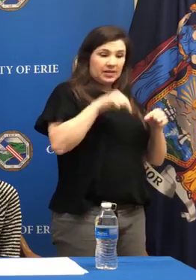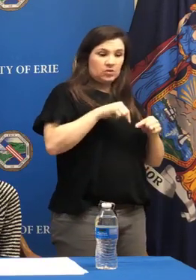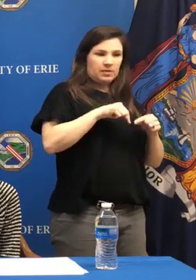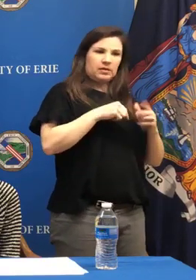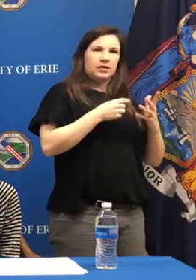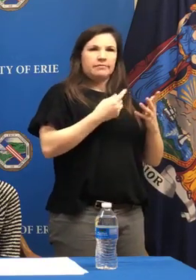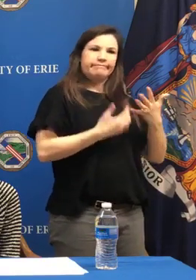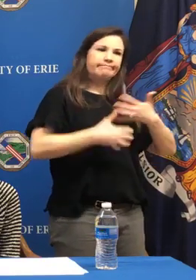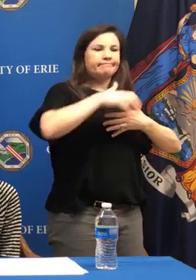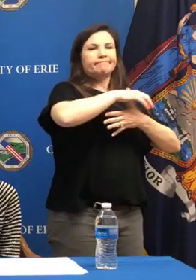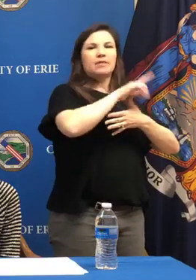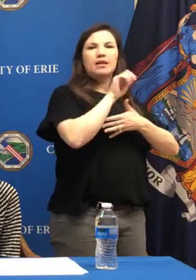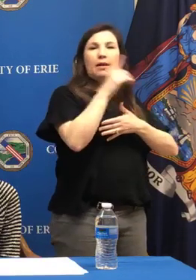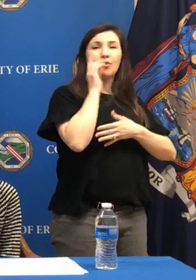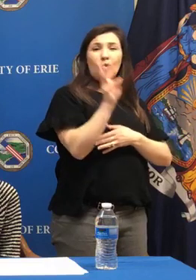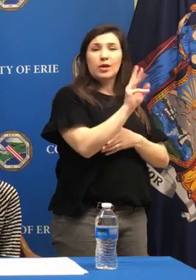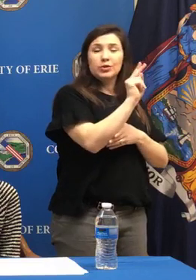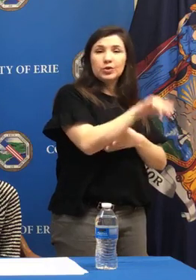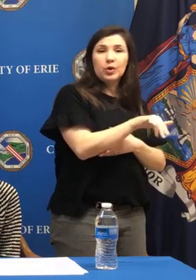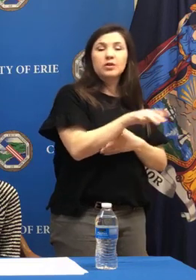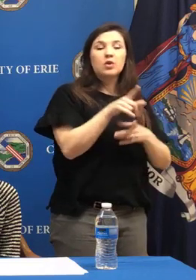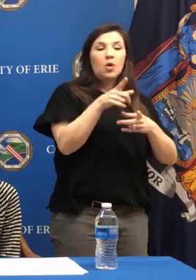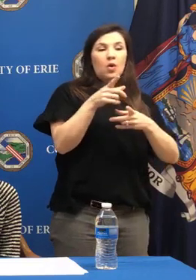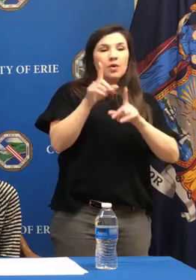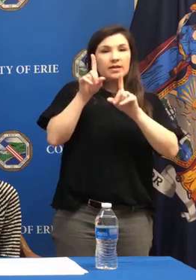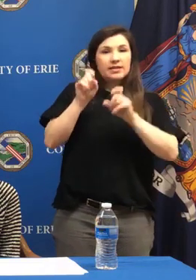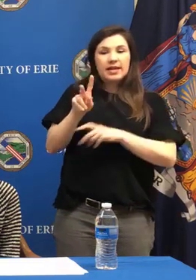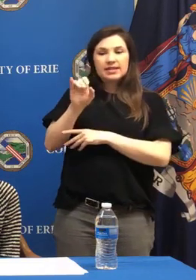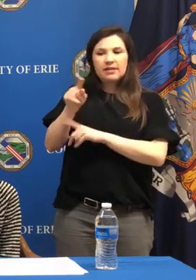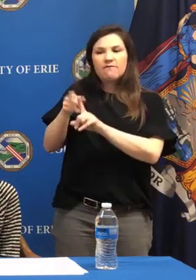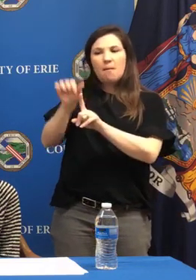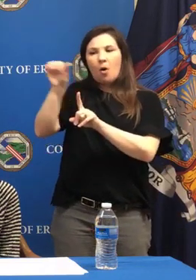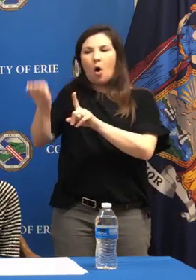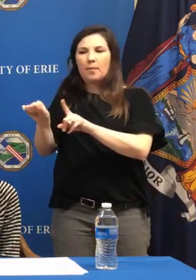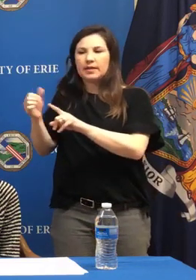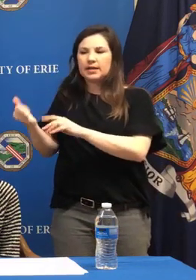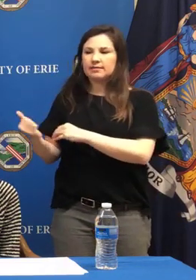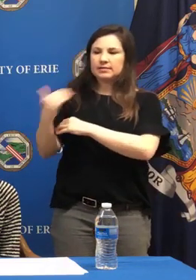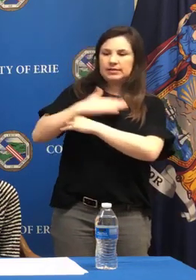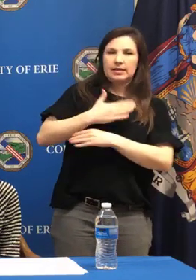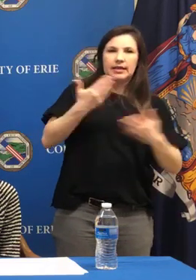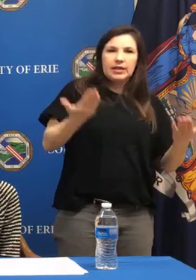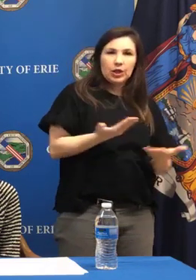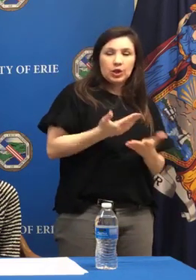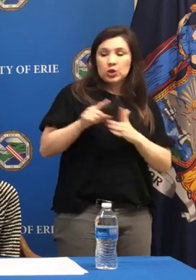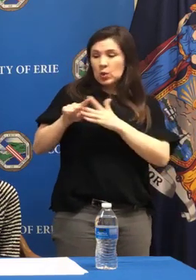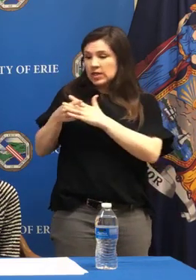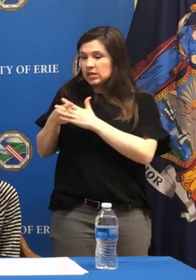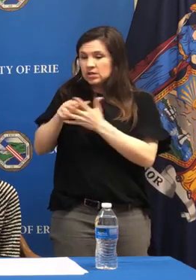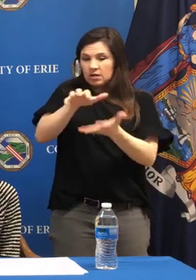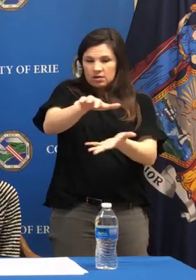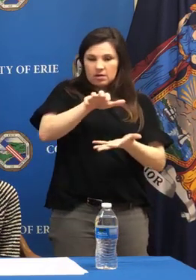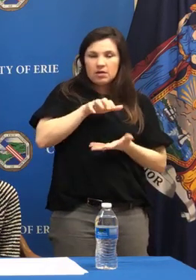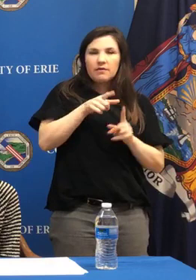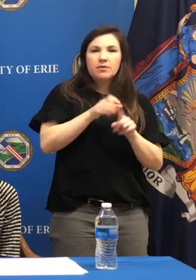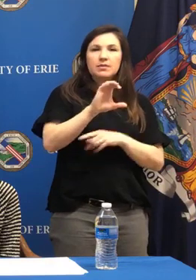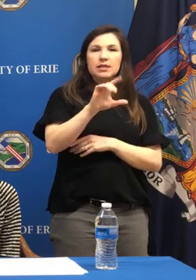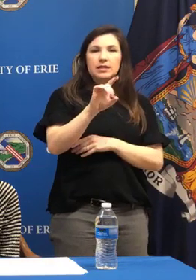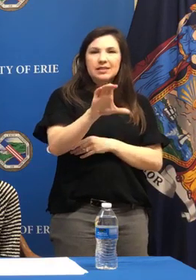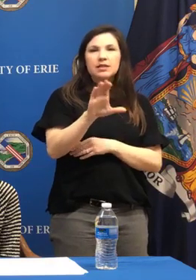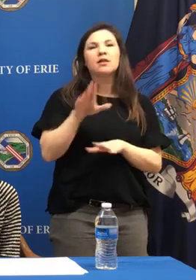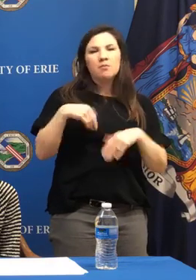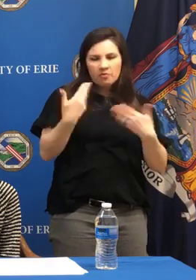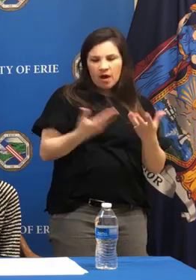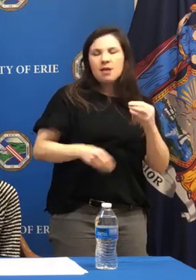York, so we were receiving our test kits from Albany. After receiving the initial batch from the CDC, they have provided us